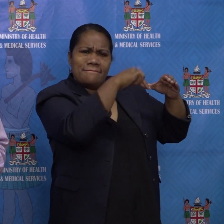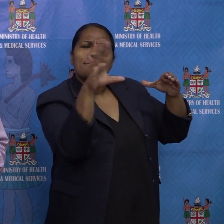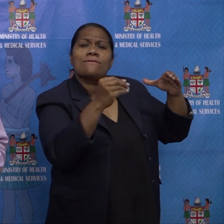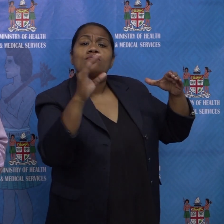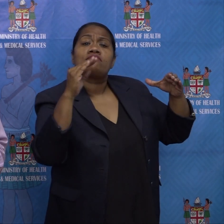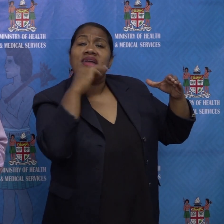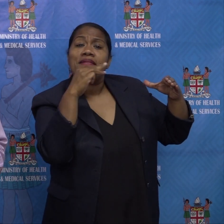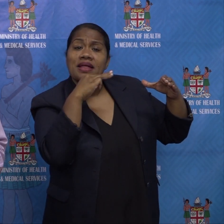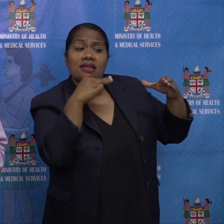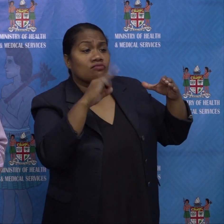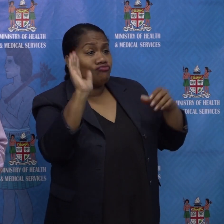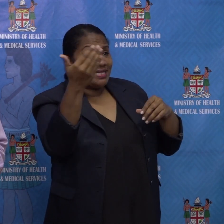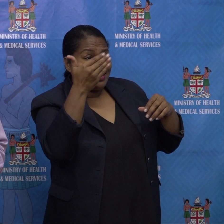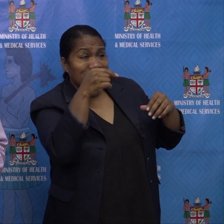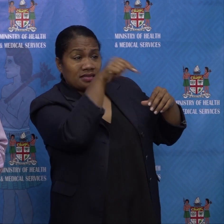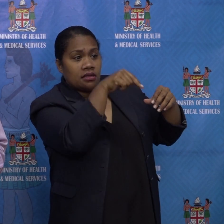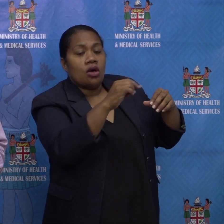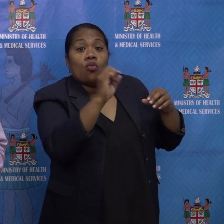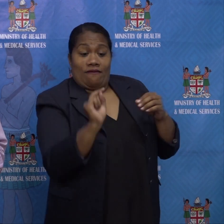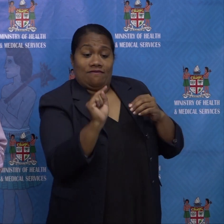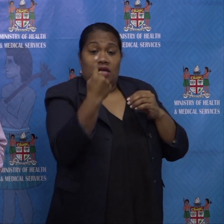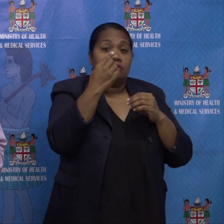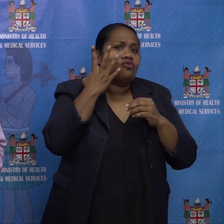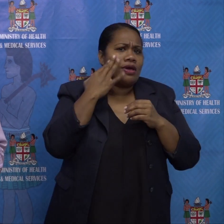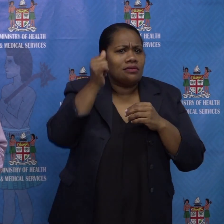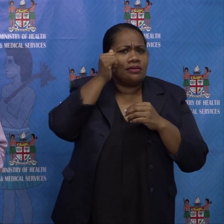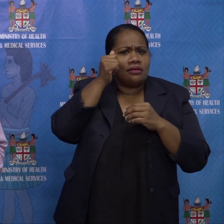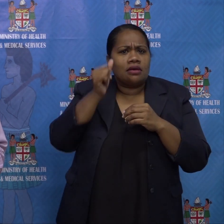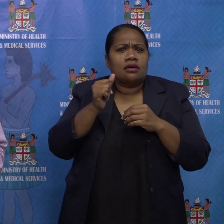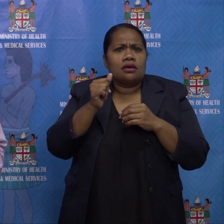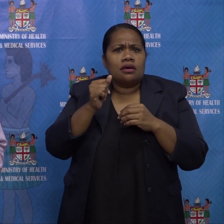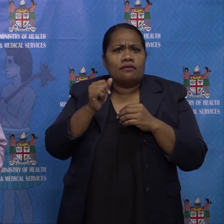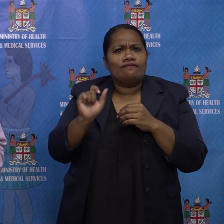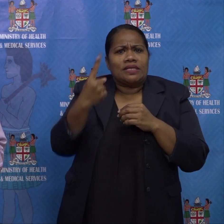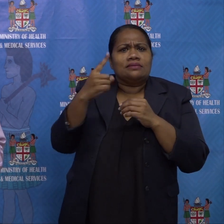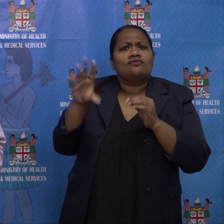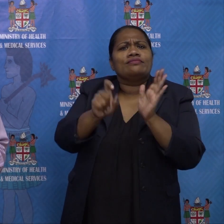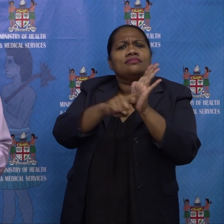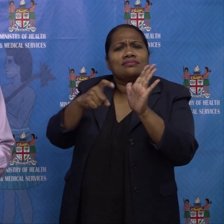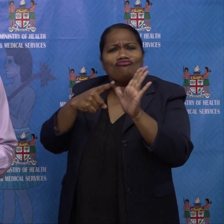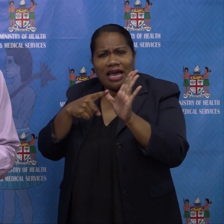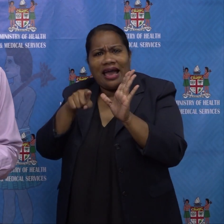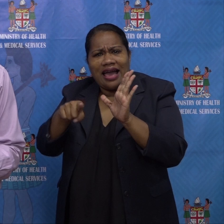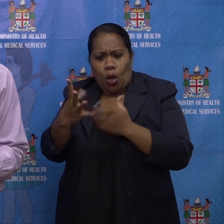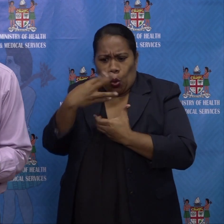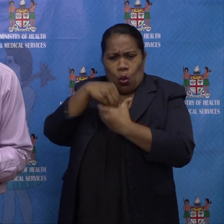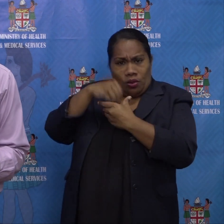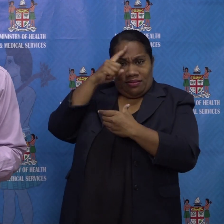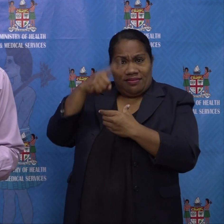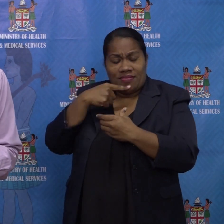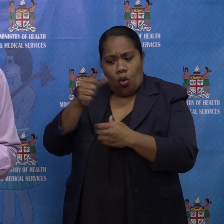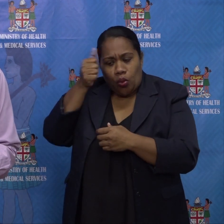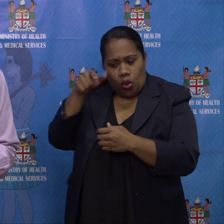Melbourne with regards to the first COVID-19 case of unknown origin in Ra. We confirm that the virus this